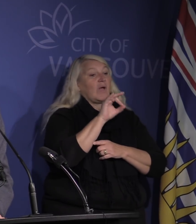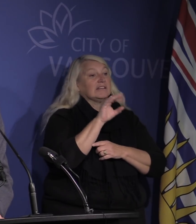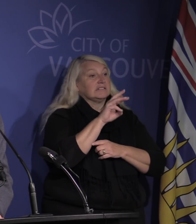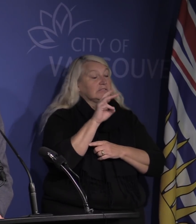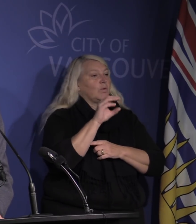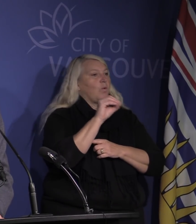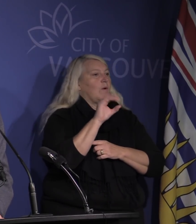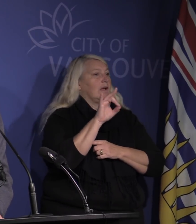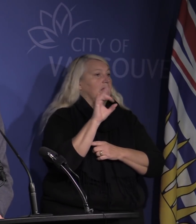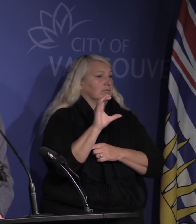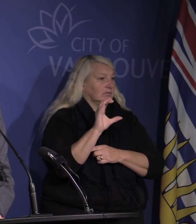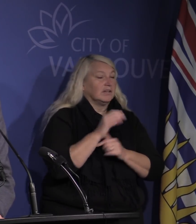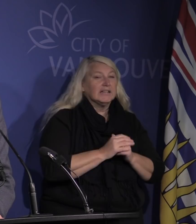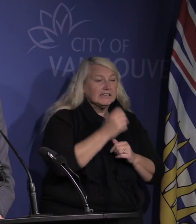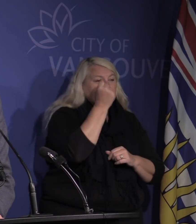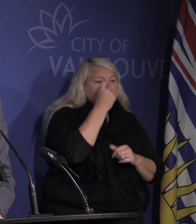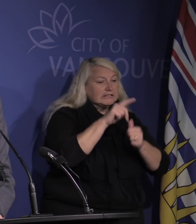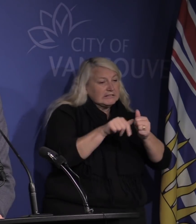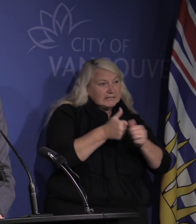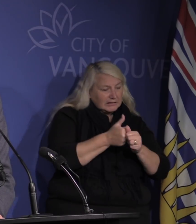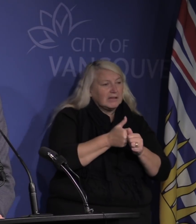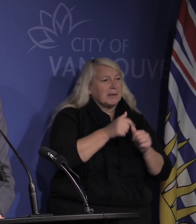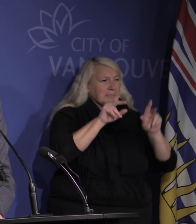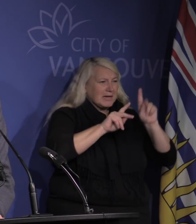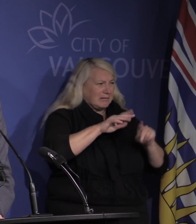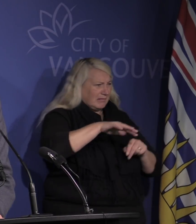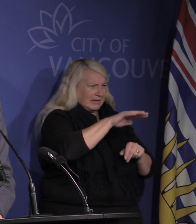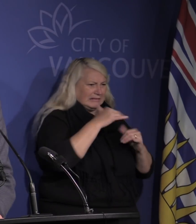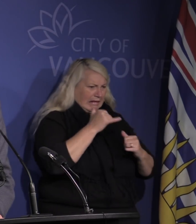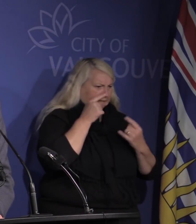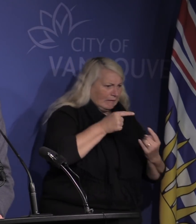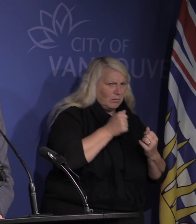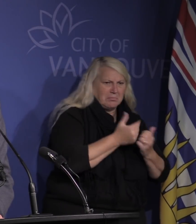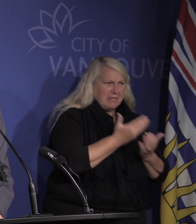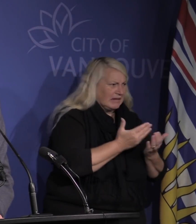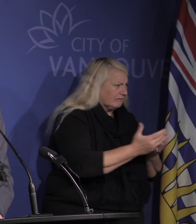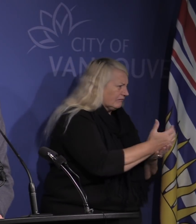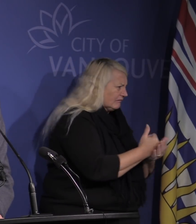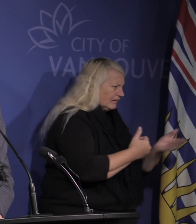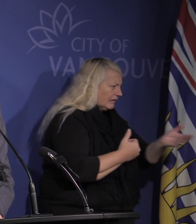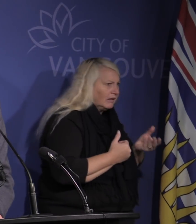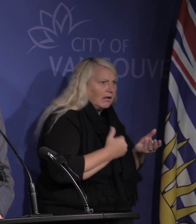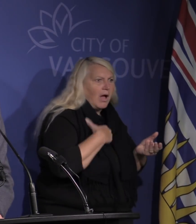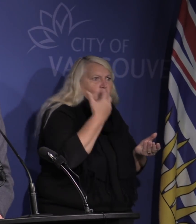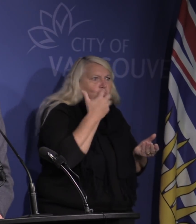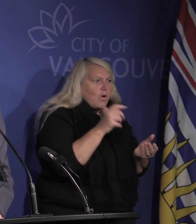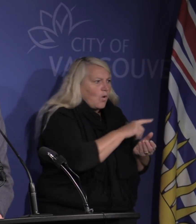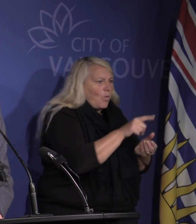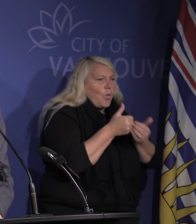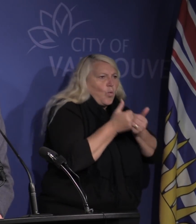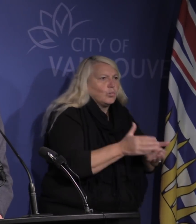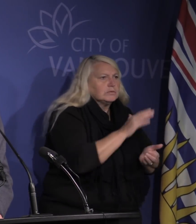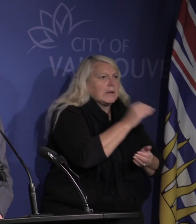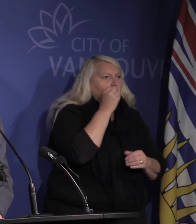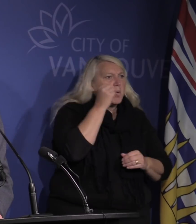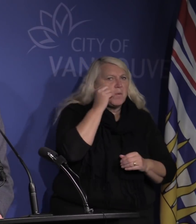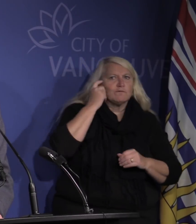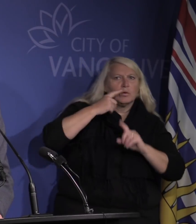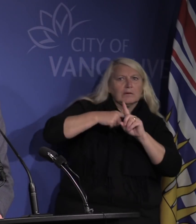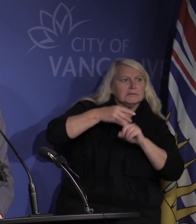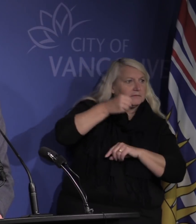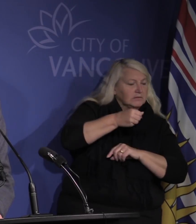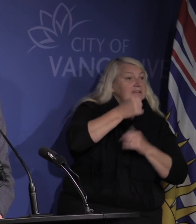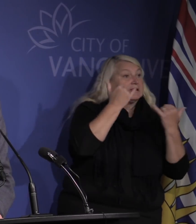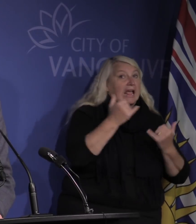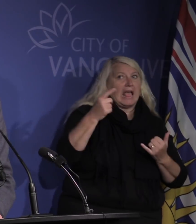1-866-866-0800. We need to make sure that while people are struggling with pay, they don't lose the places they call home. That's why I'm calling